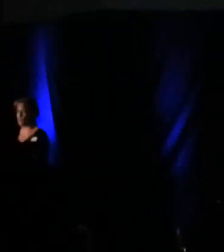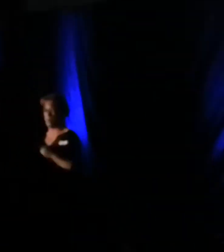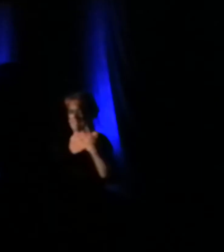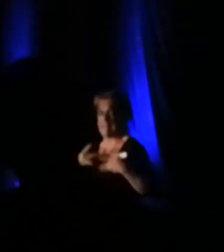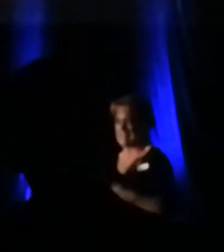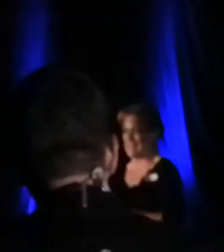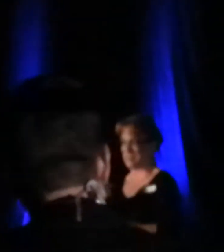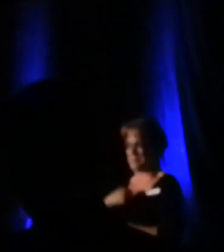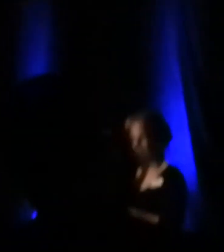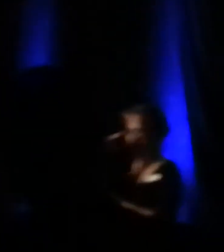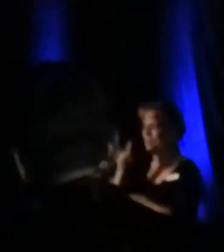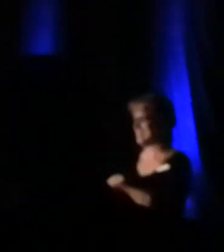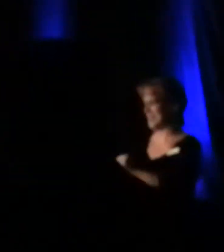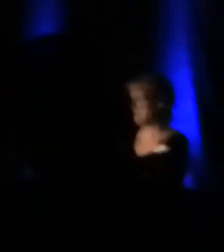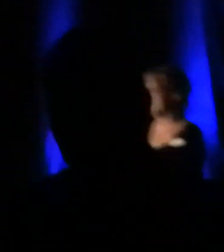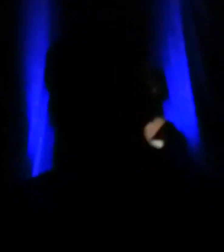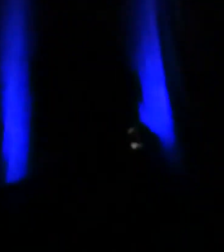moment.